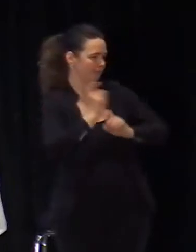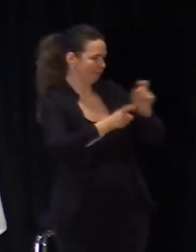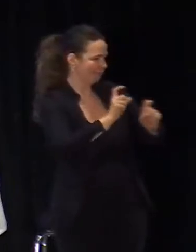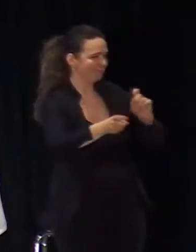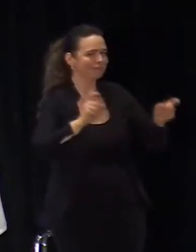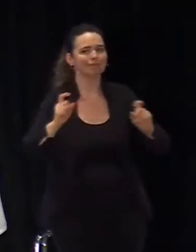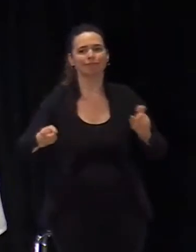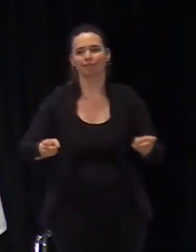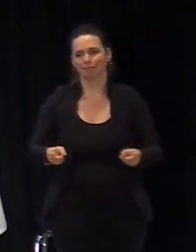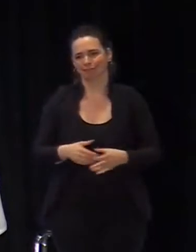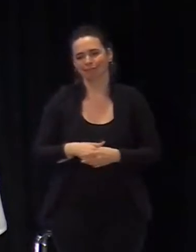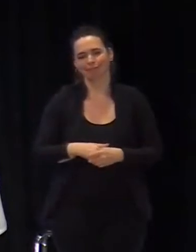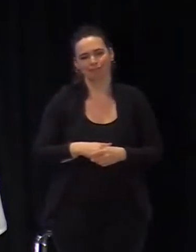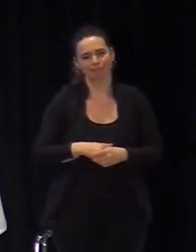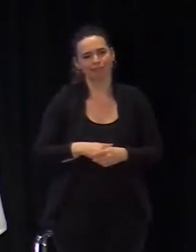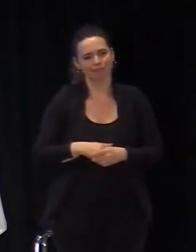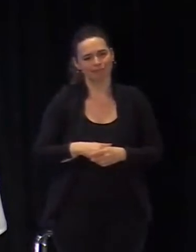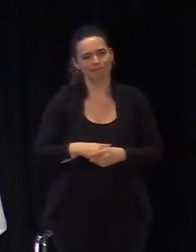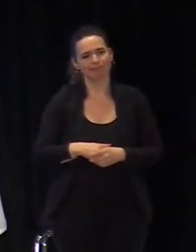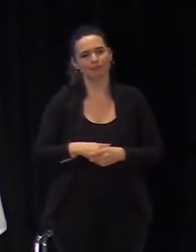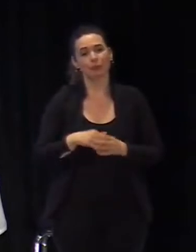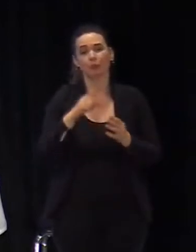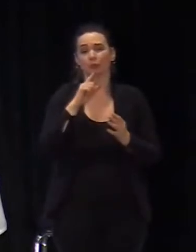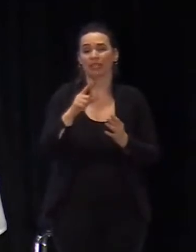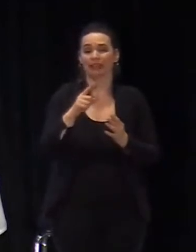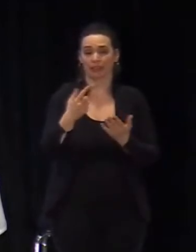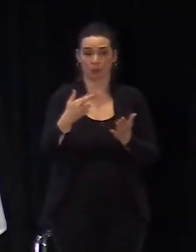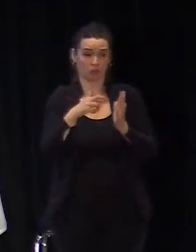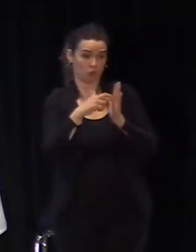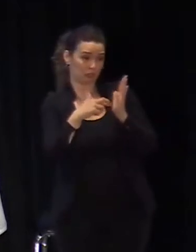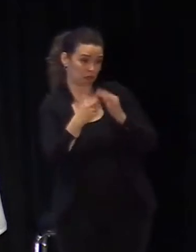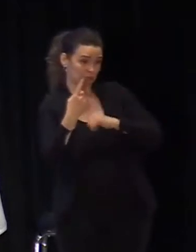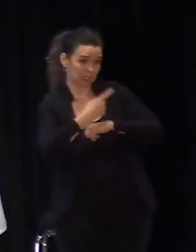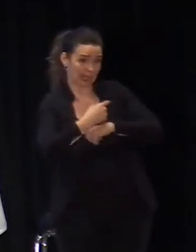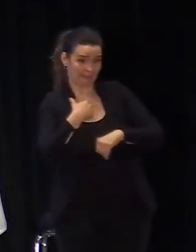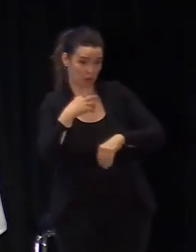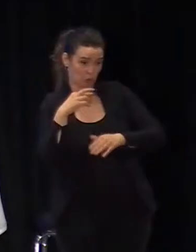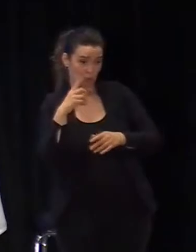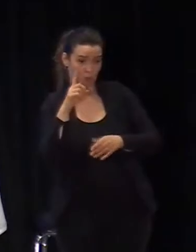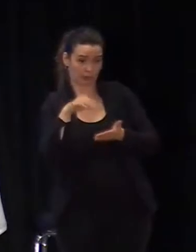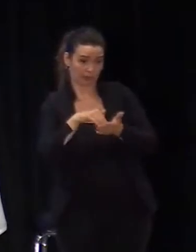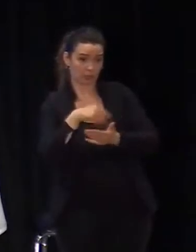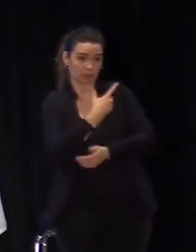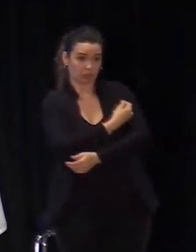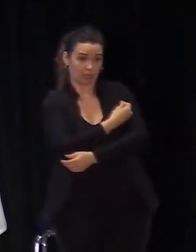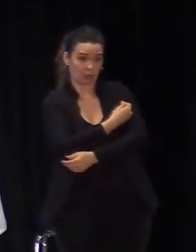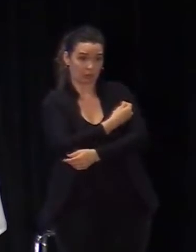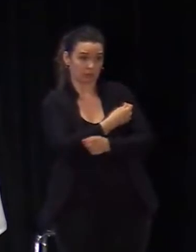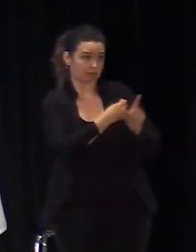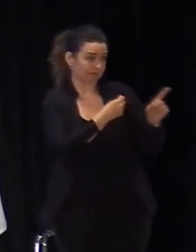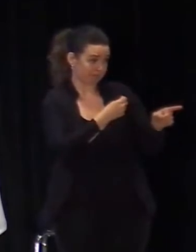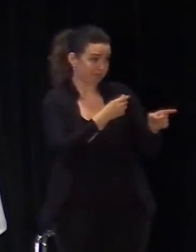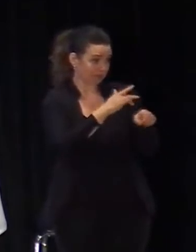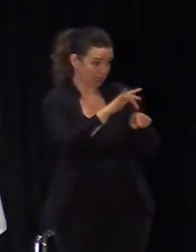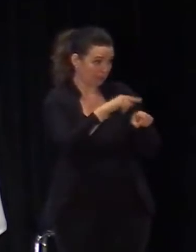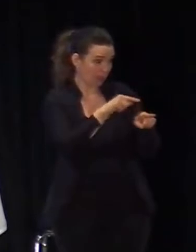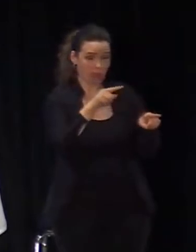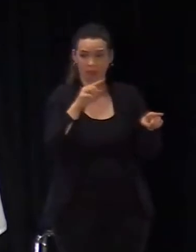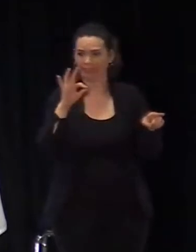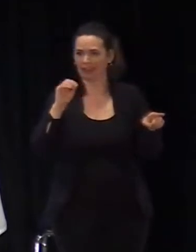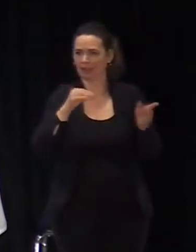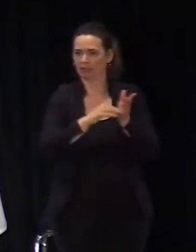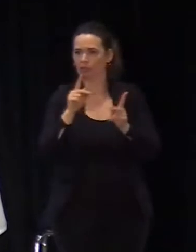1,000 slots, 600 slots, whatever the slots are that go to the general public after we micro-target the groups that we're told we